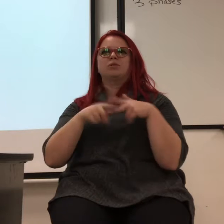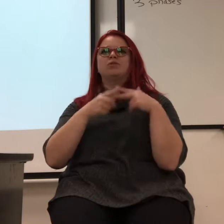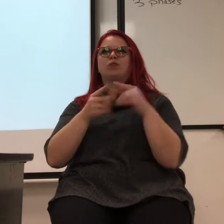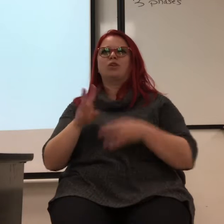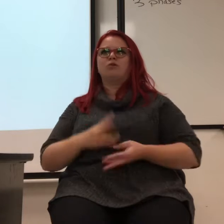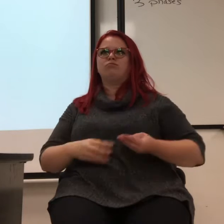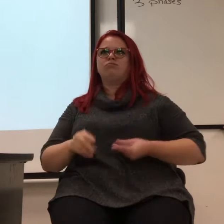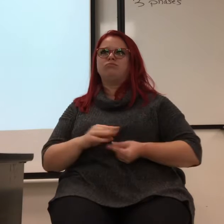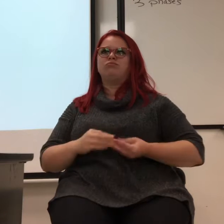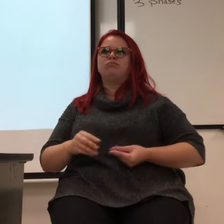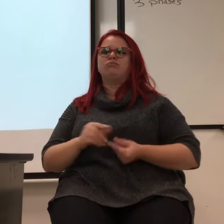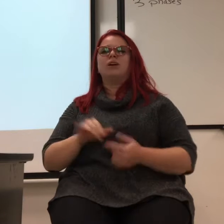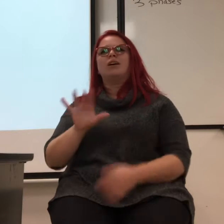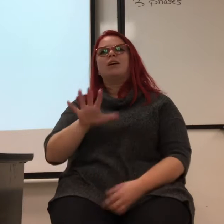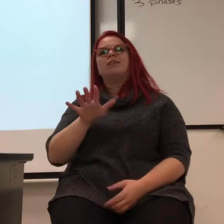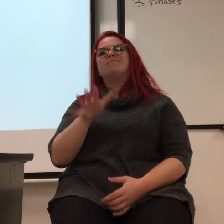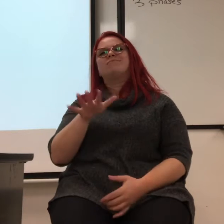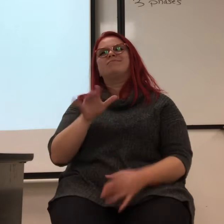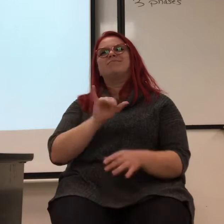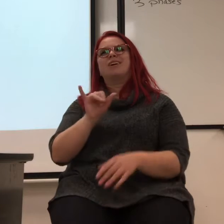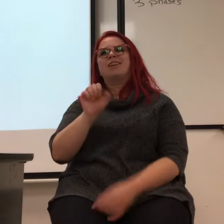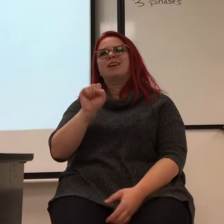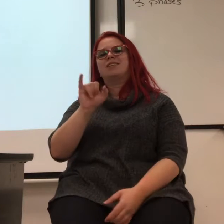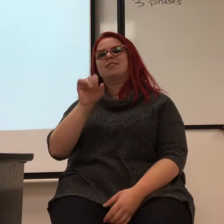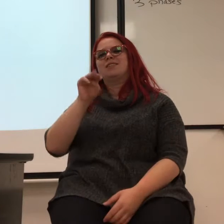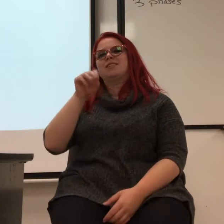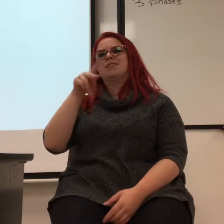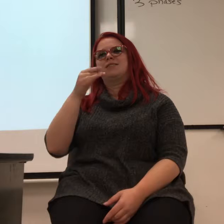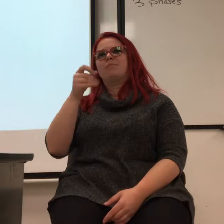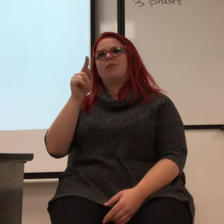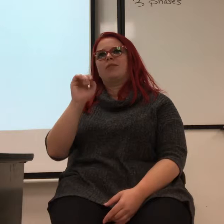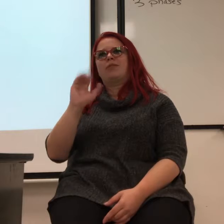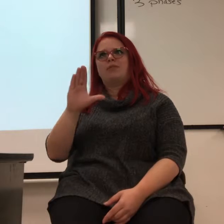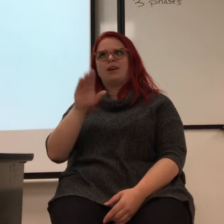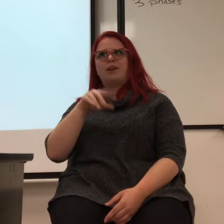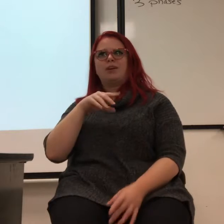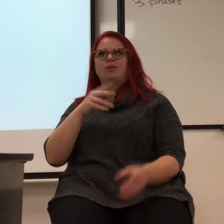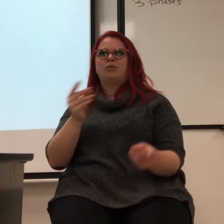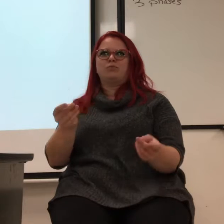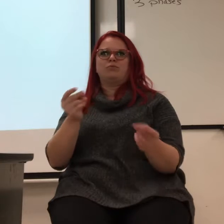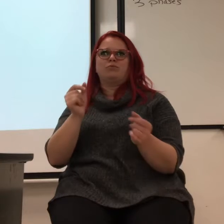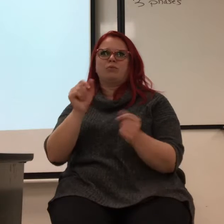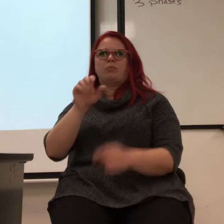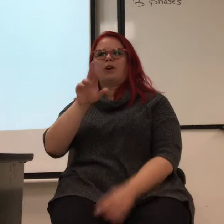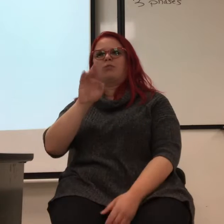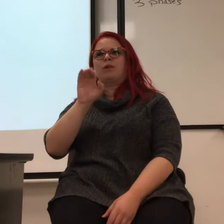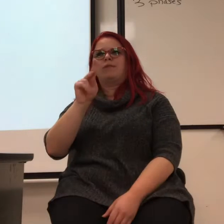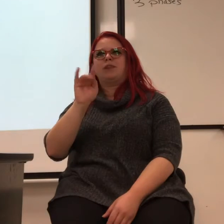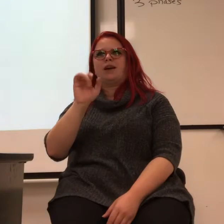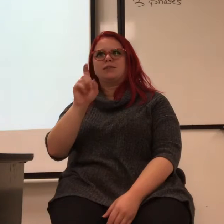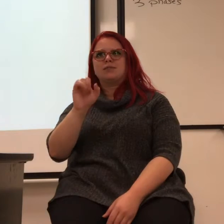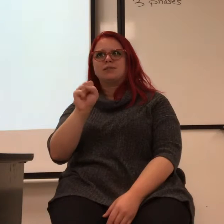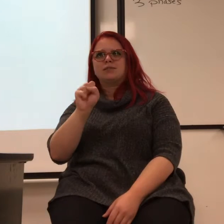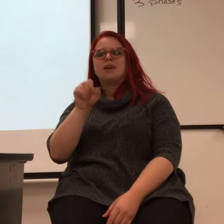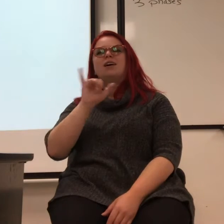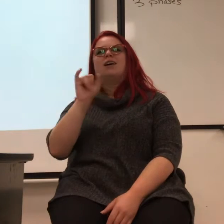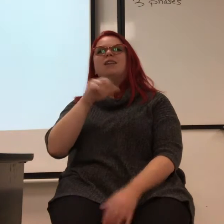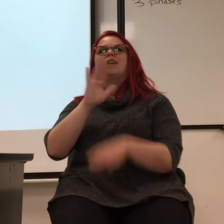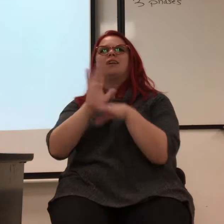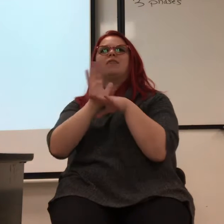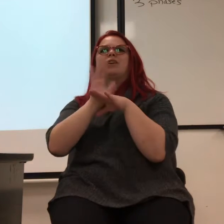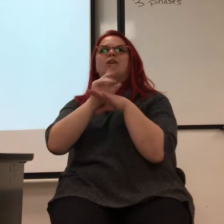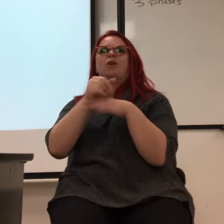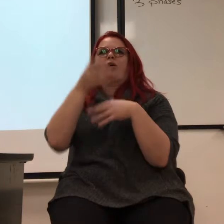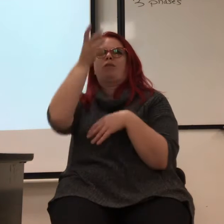studied the sympathetic reflexes, and I showed you that YouTube of the guy being choked out. I mean, his heart rate was racing